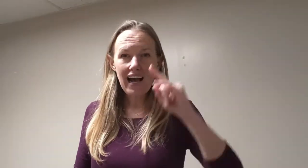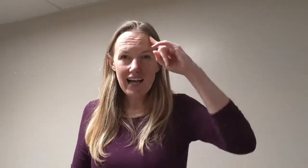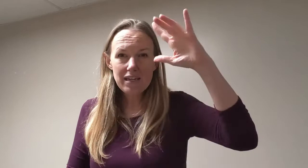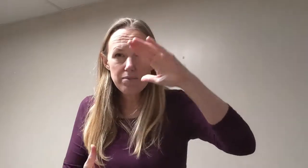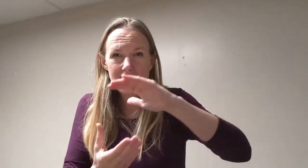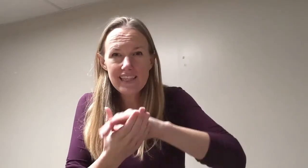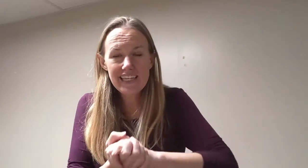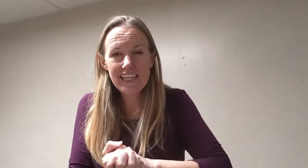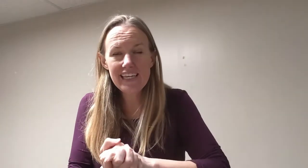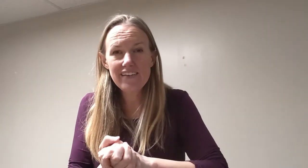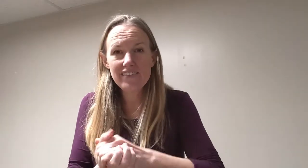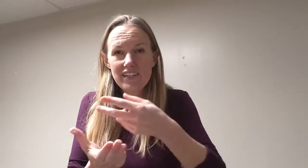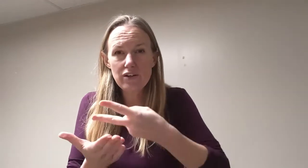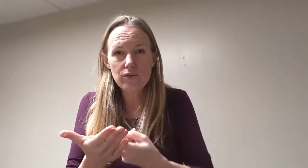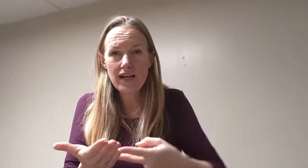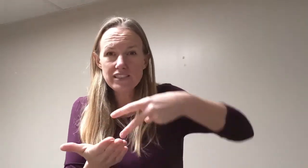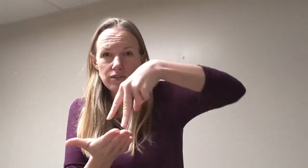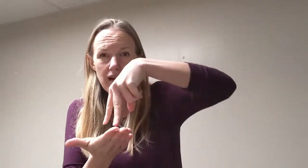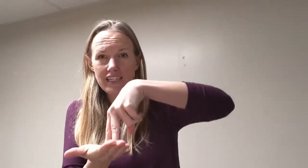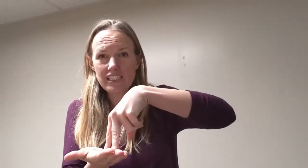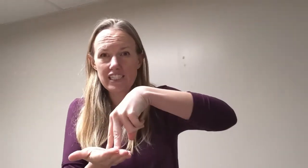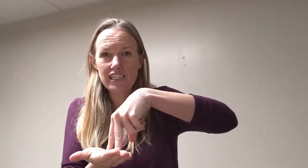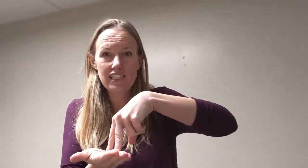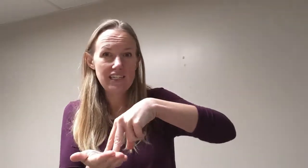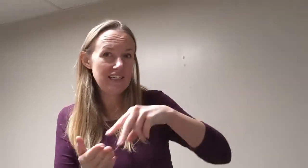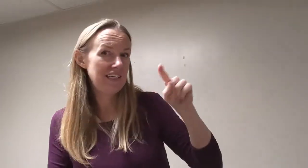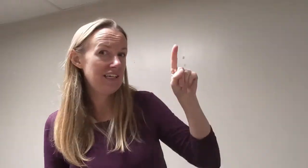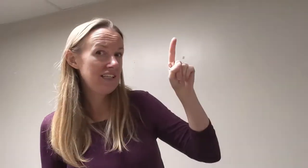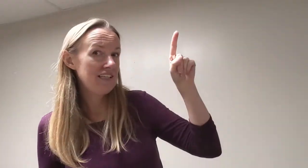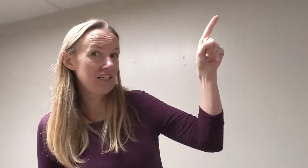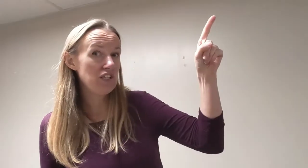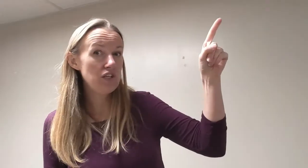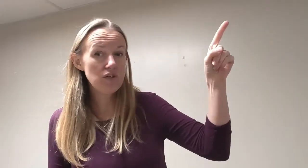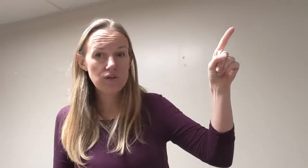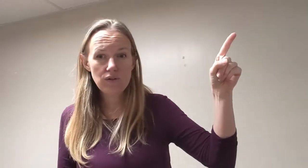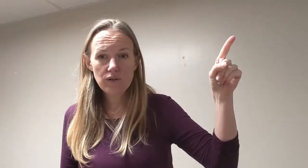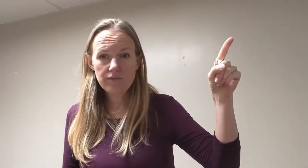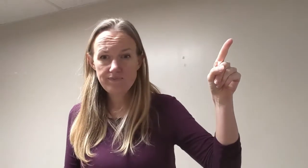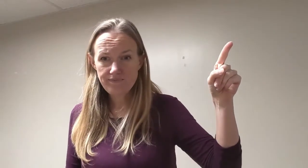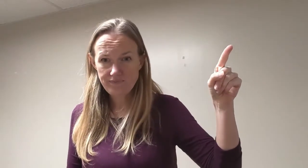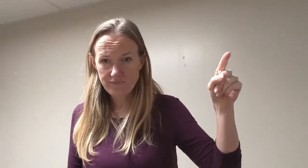I believe in the resurrection, that you,